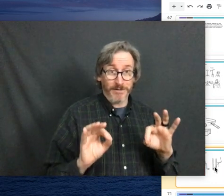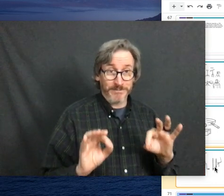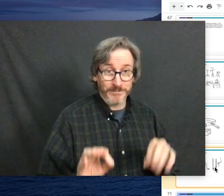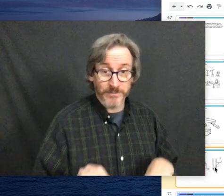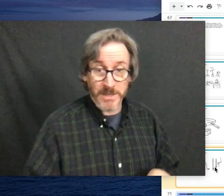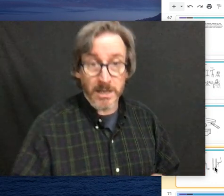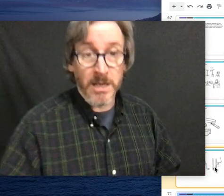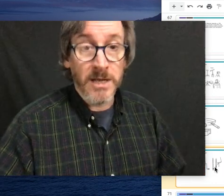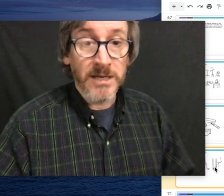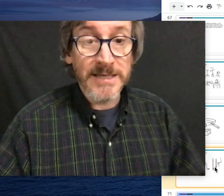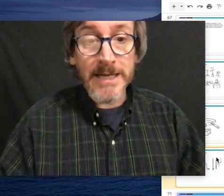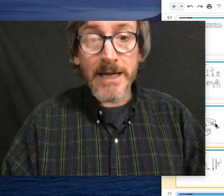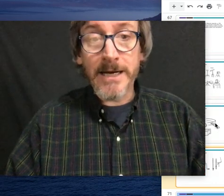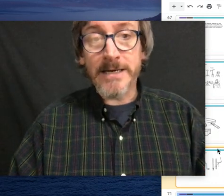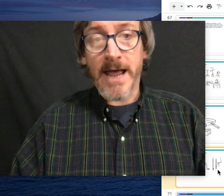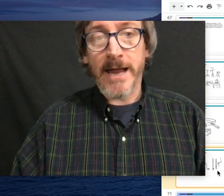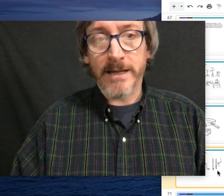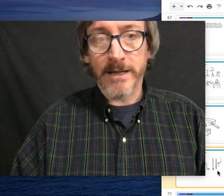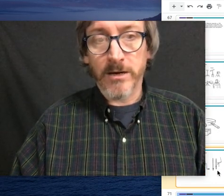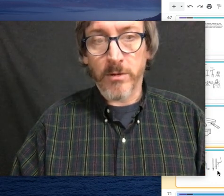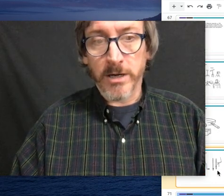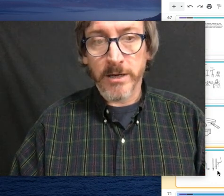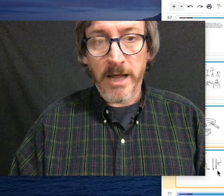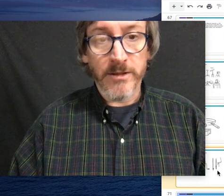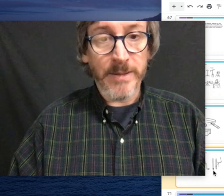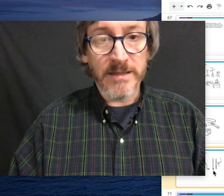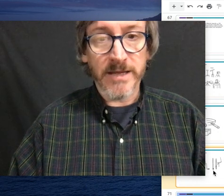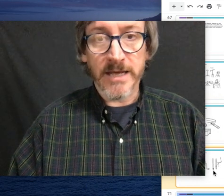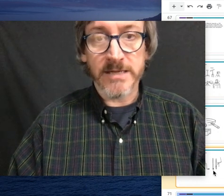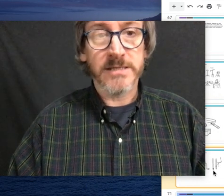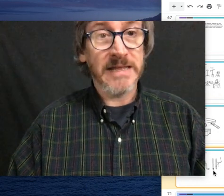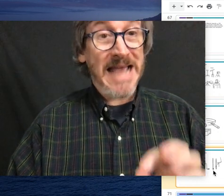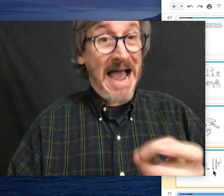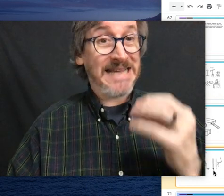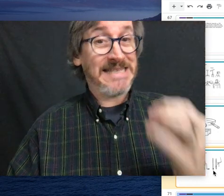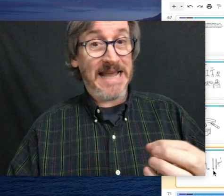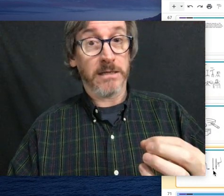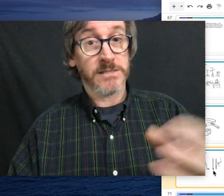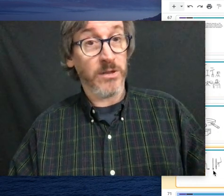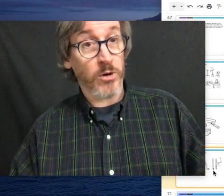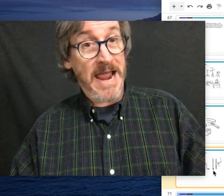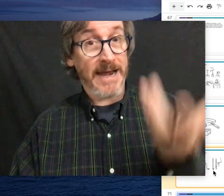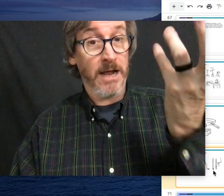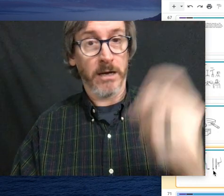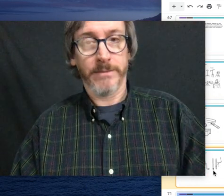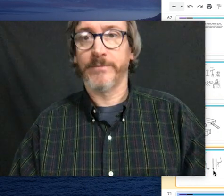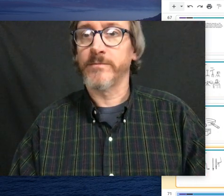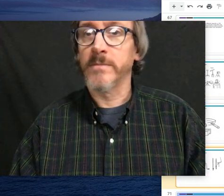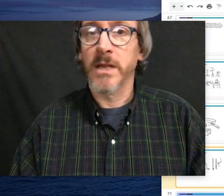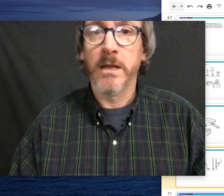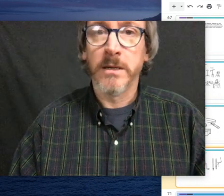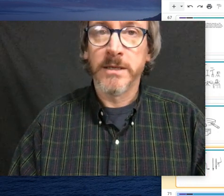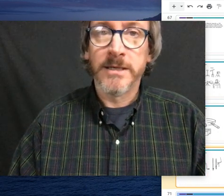little one. Teeny tiny little one. And the big thing is the ICLs